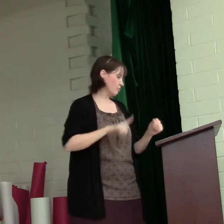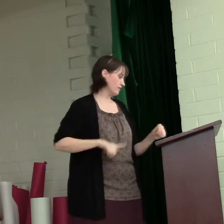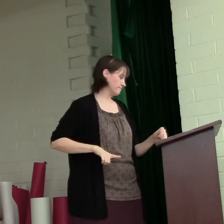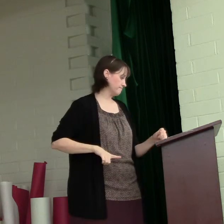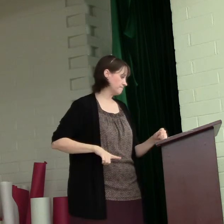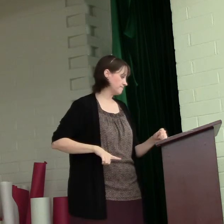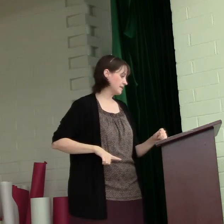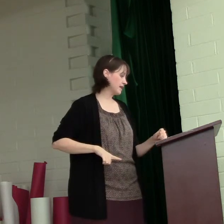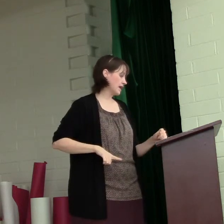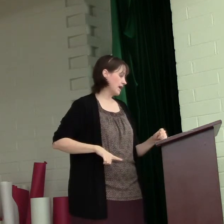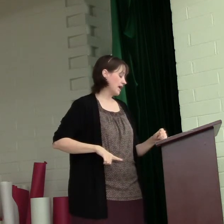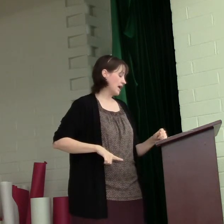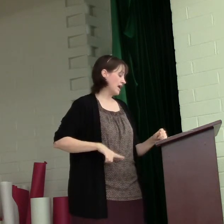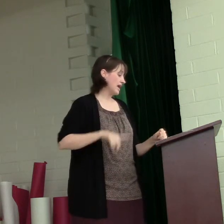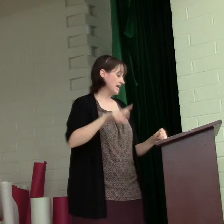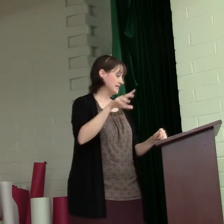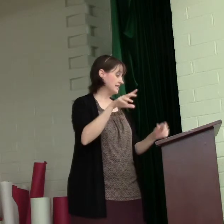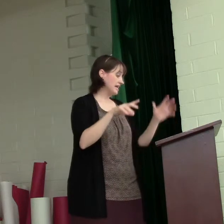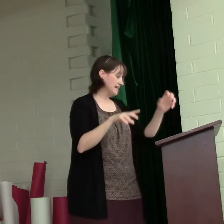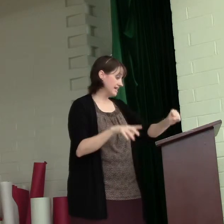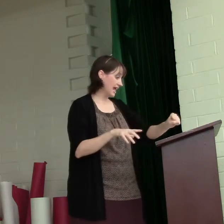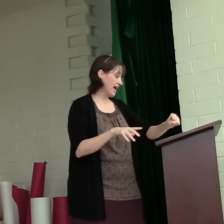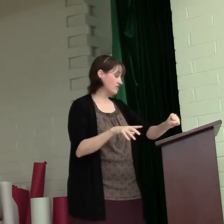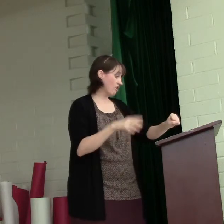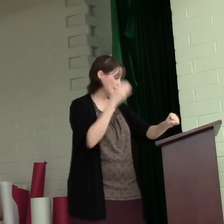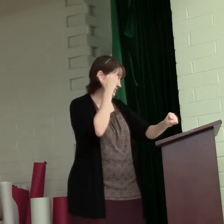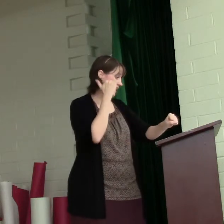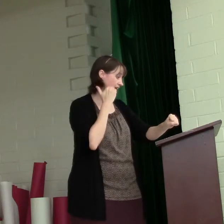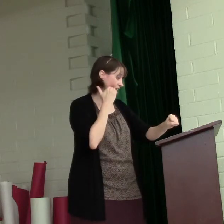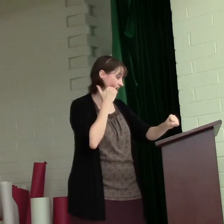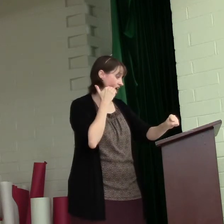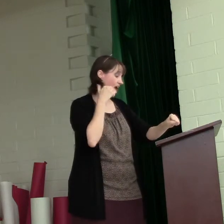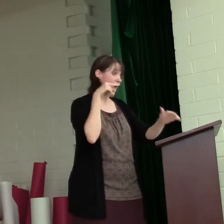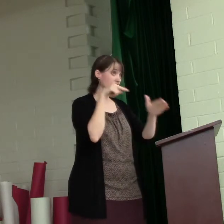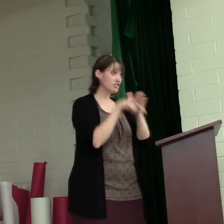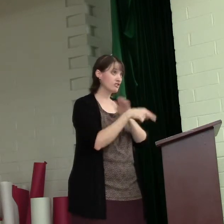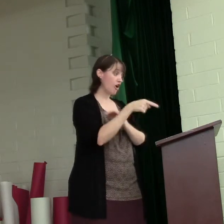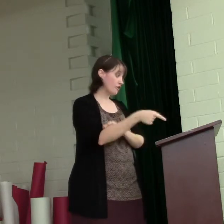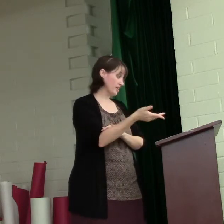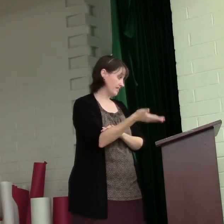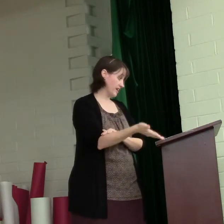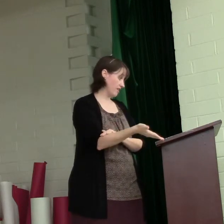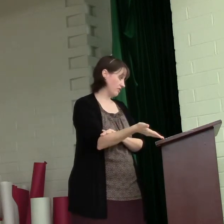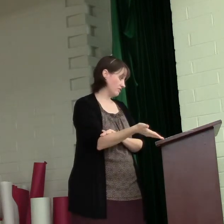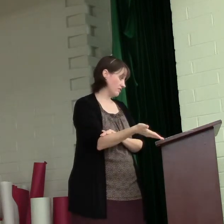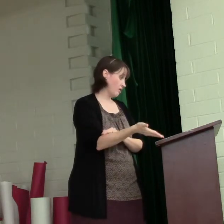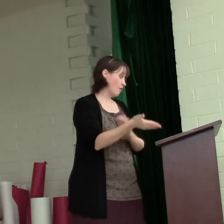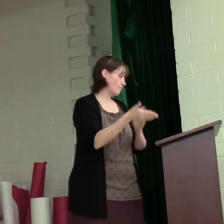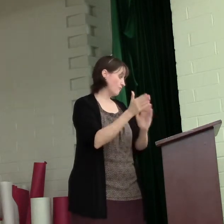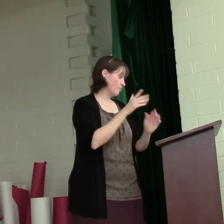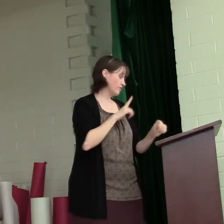Lord. He is to lay his hand on its head and slaughter it there before the